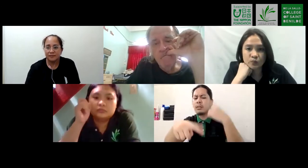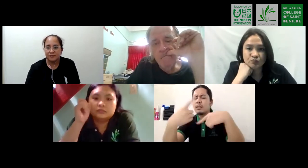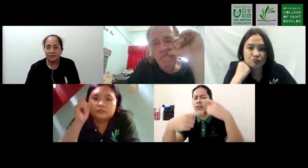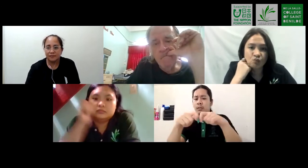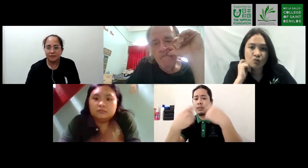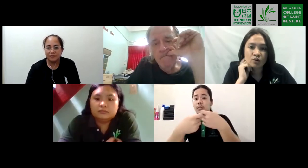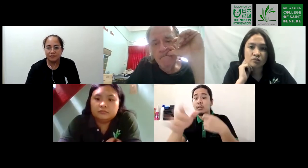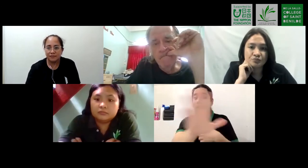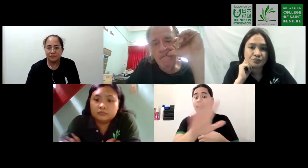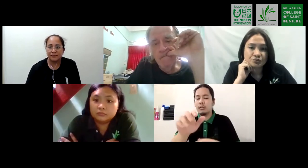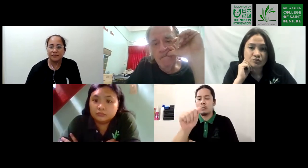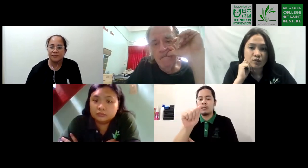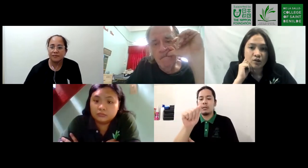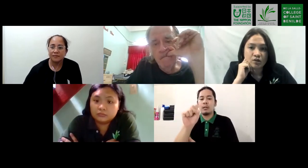I'm wondering,